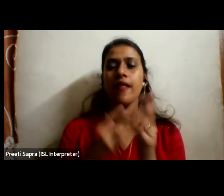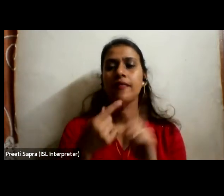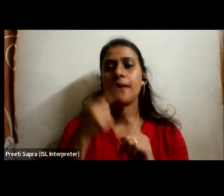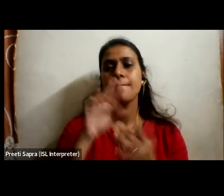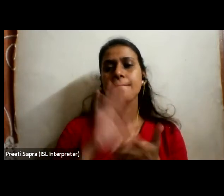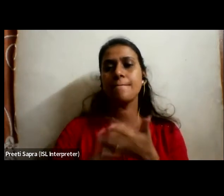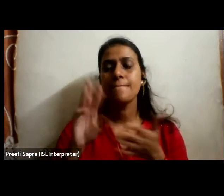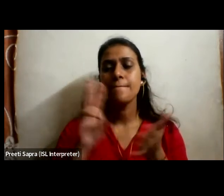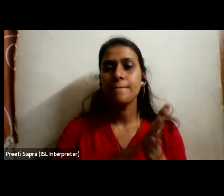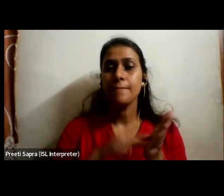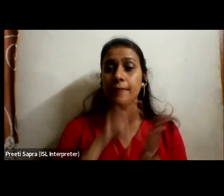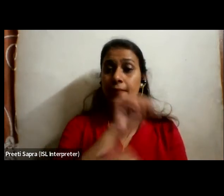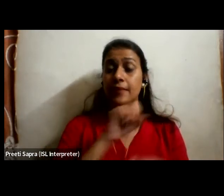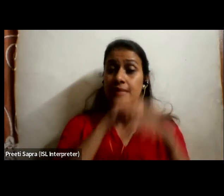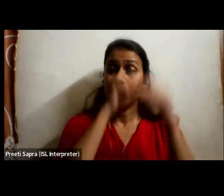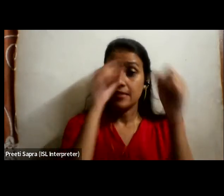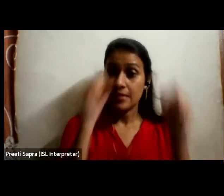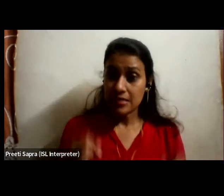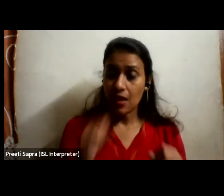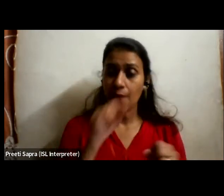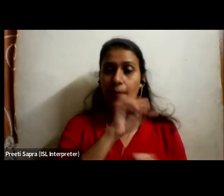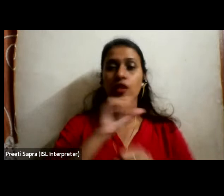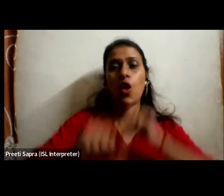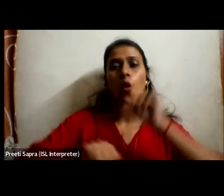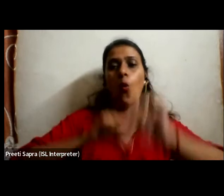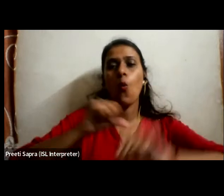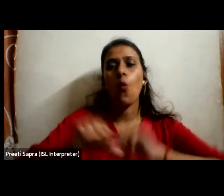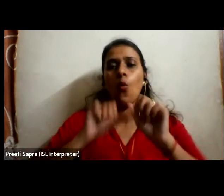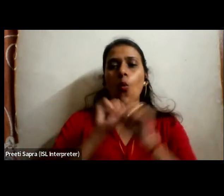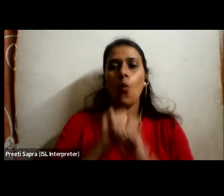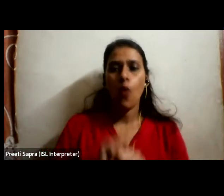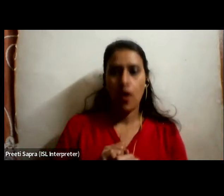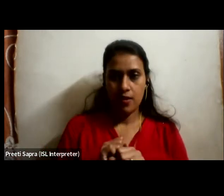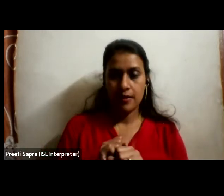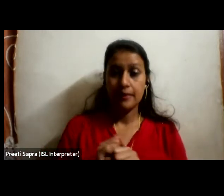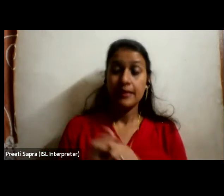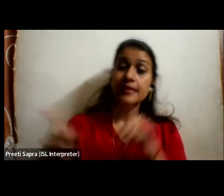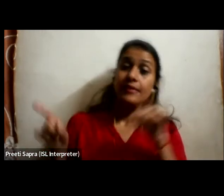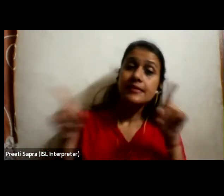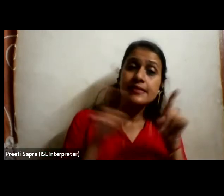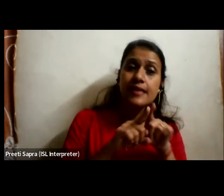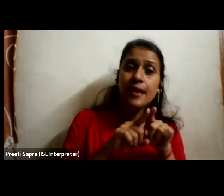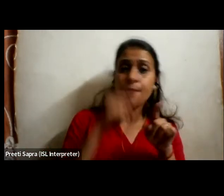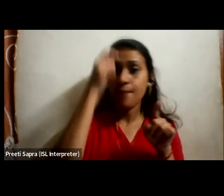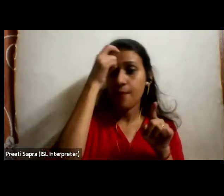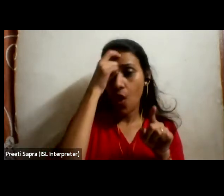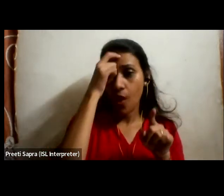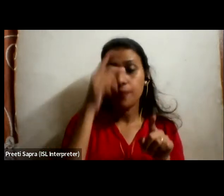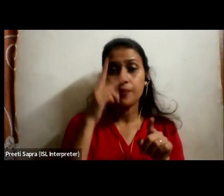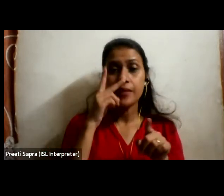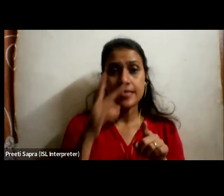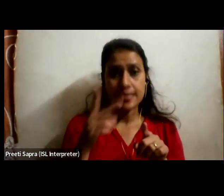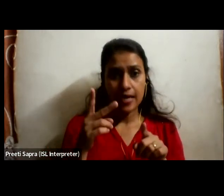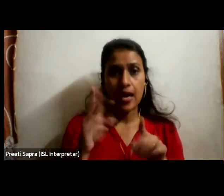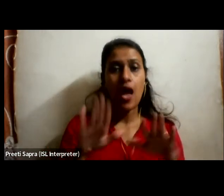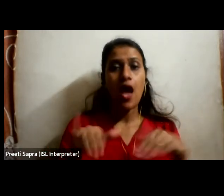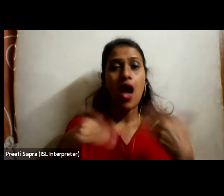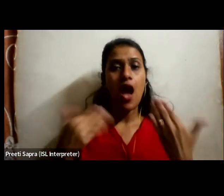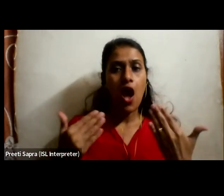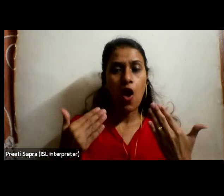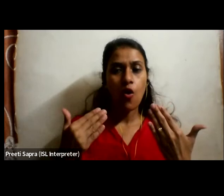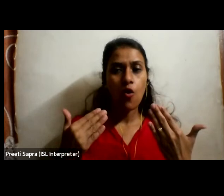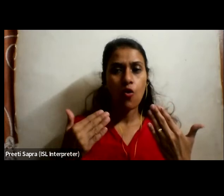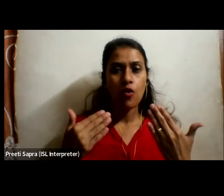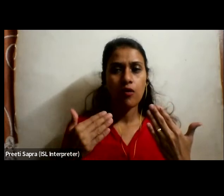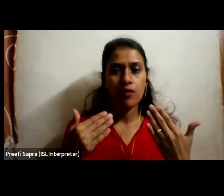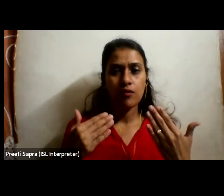operations. Secondly, there is a similar sort of issue regarding how